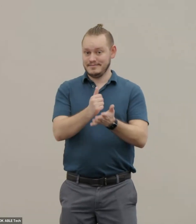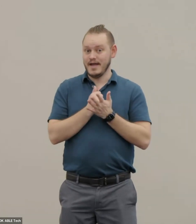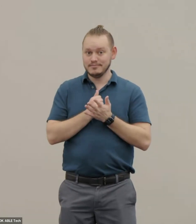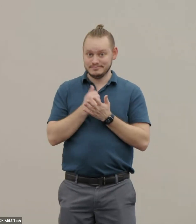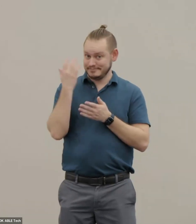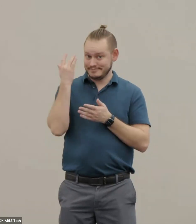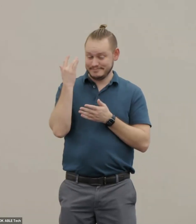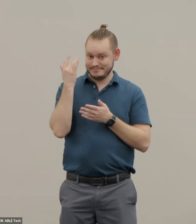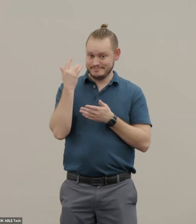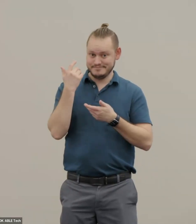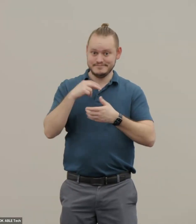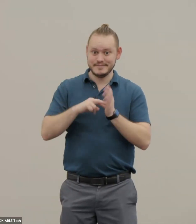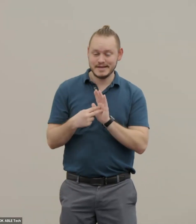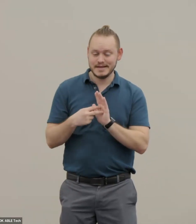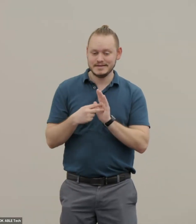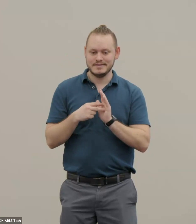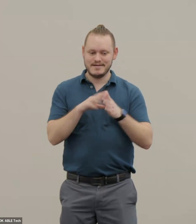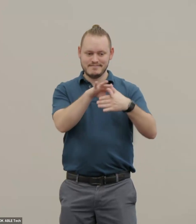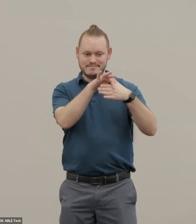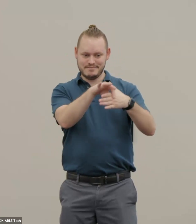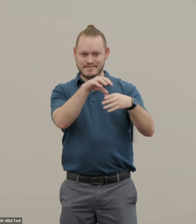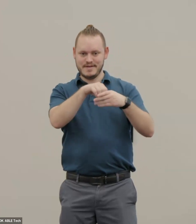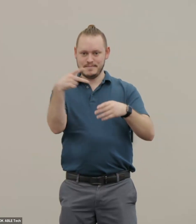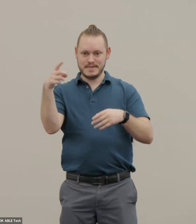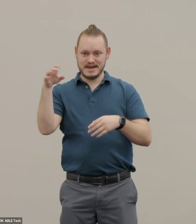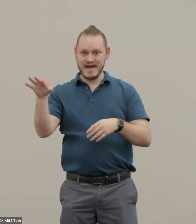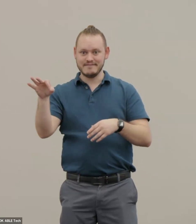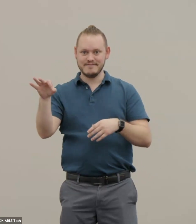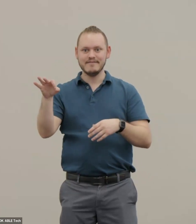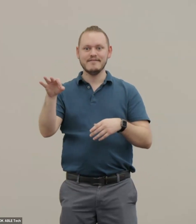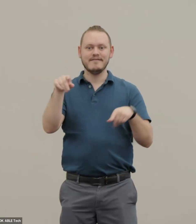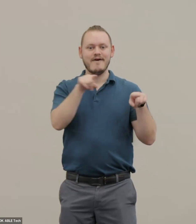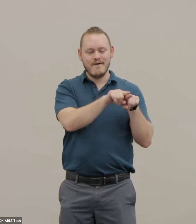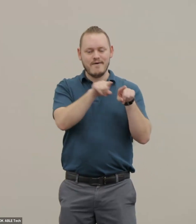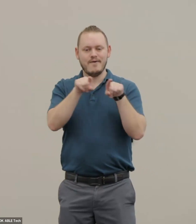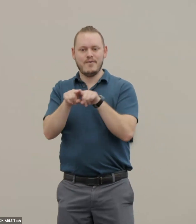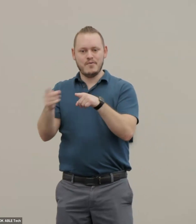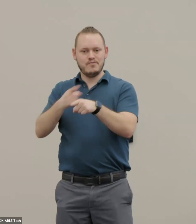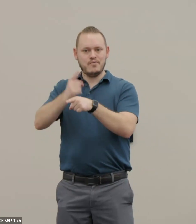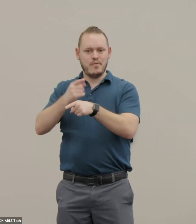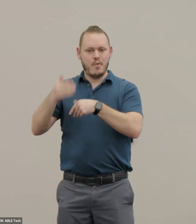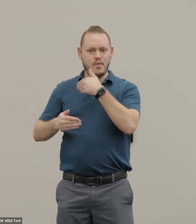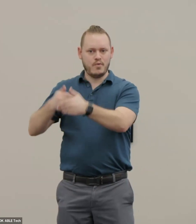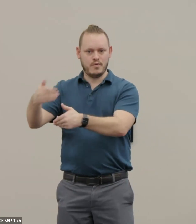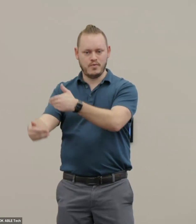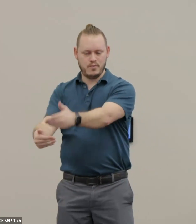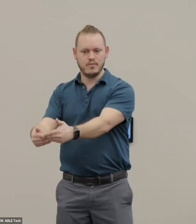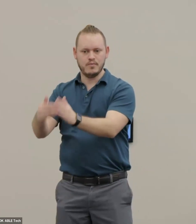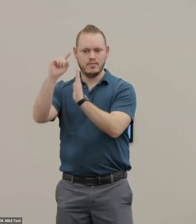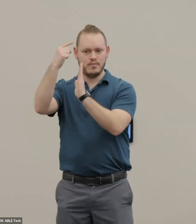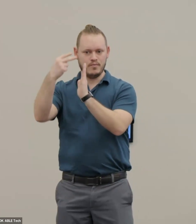because that ensures that the content in the PDF file is also in the correct order. And